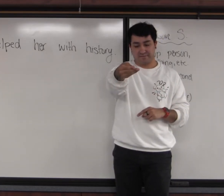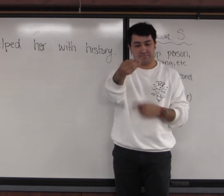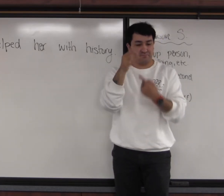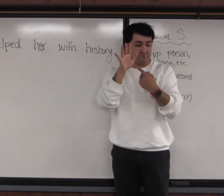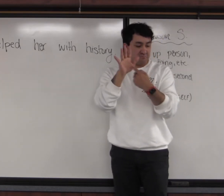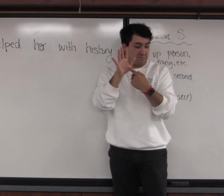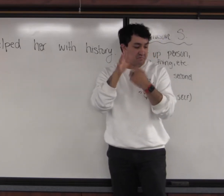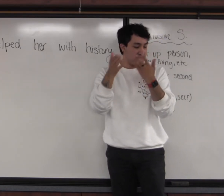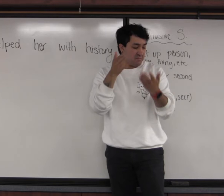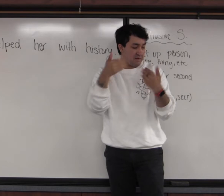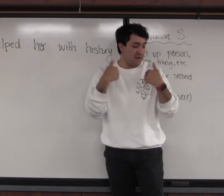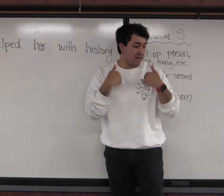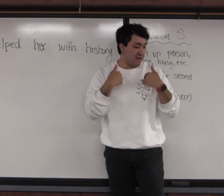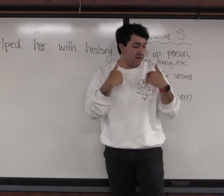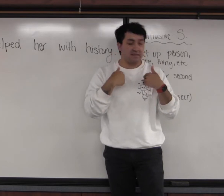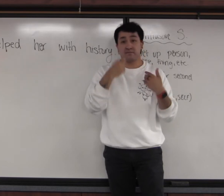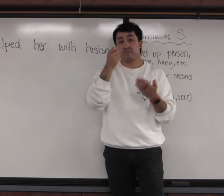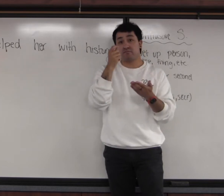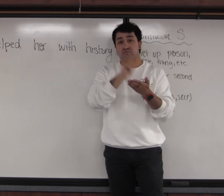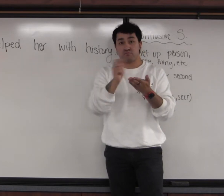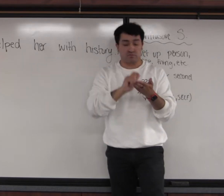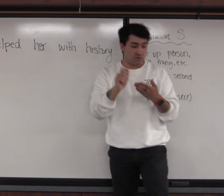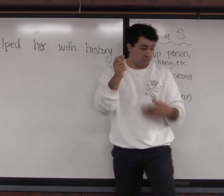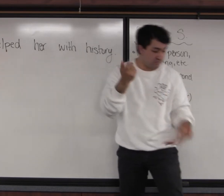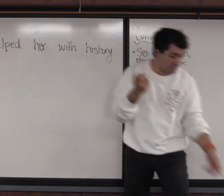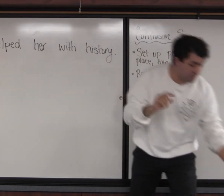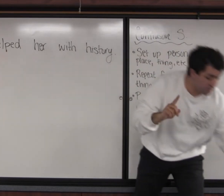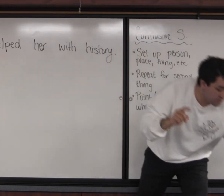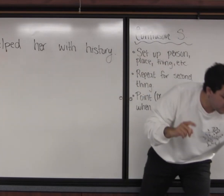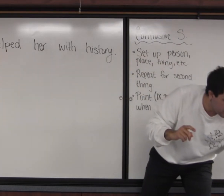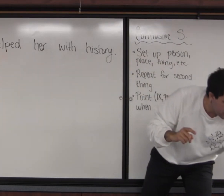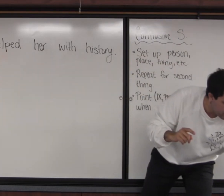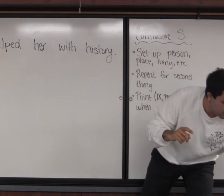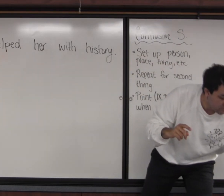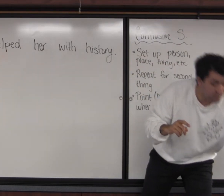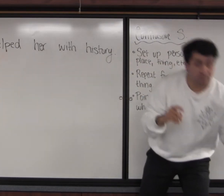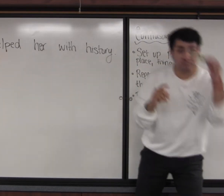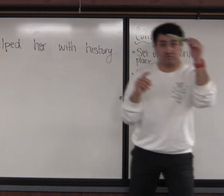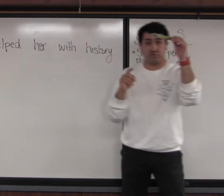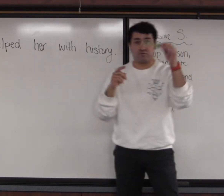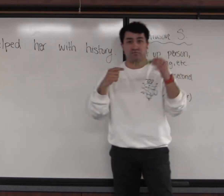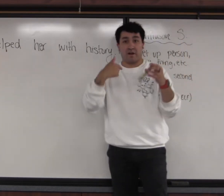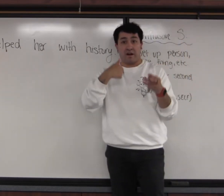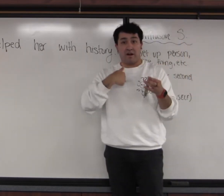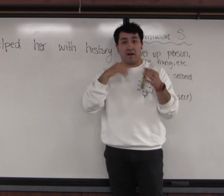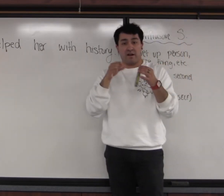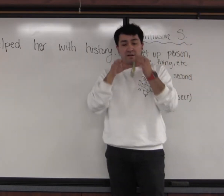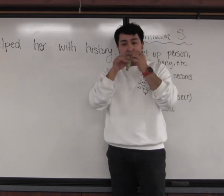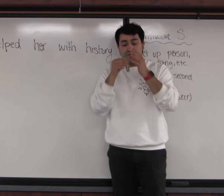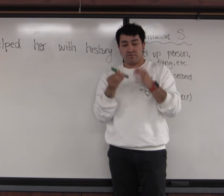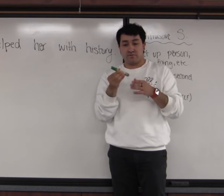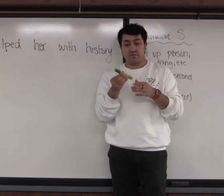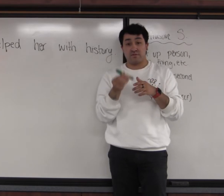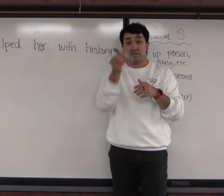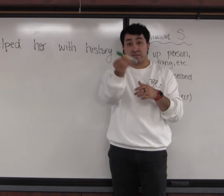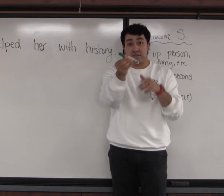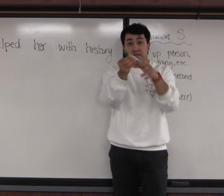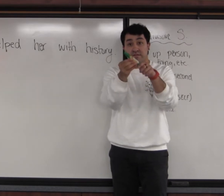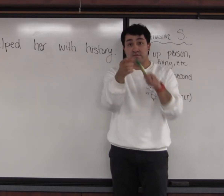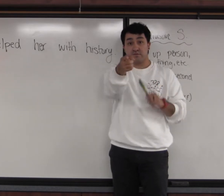sign give you, right? That movement, there was no additional pointing to me or you. I just moved it, right? Again,